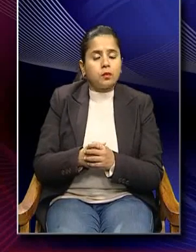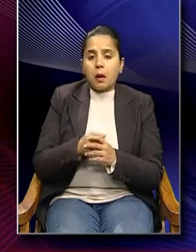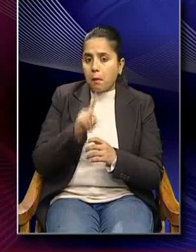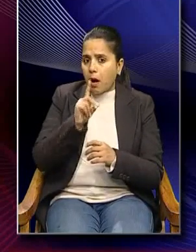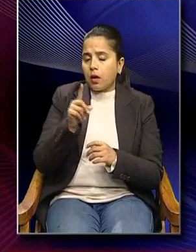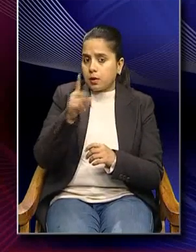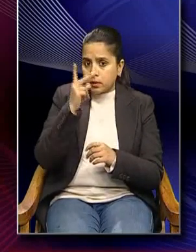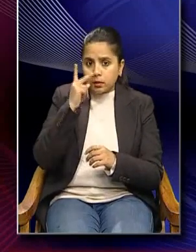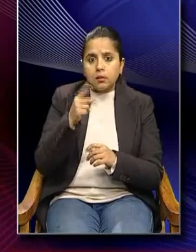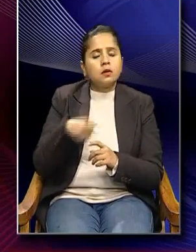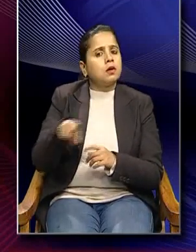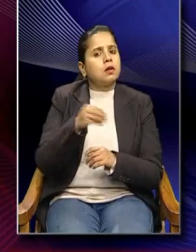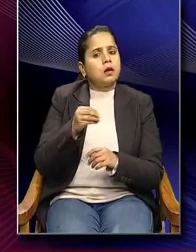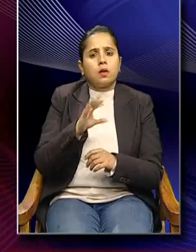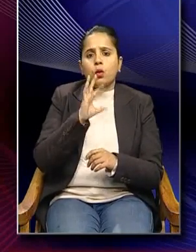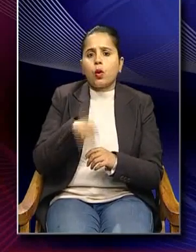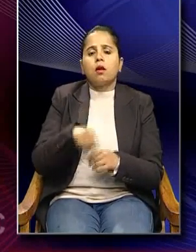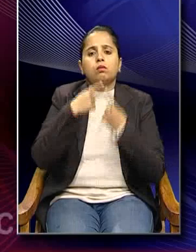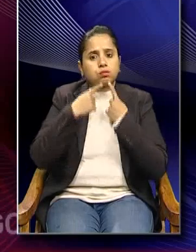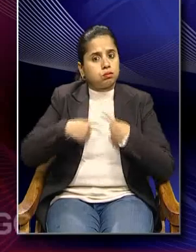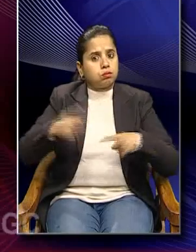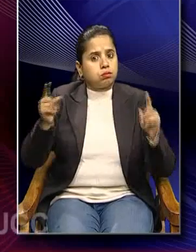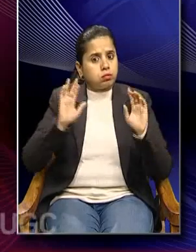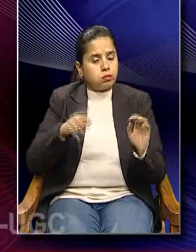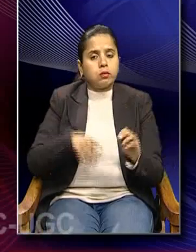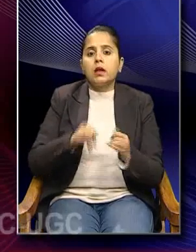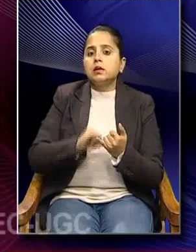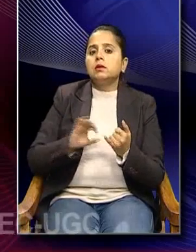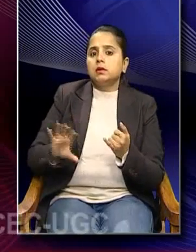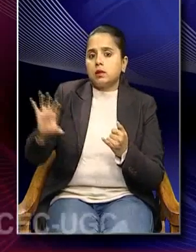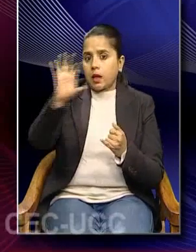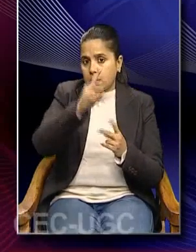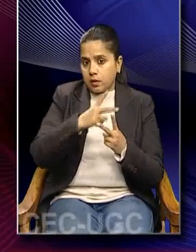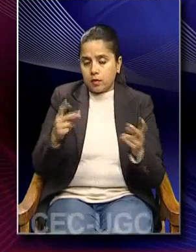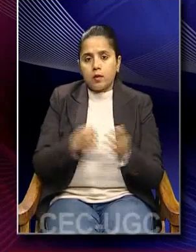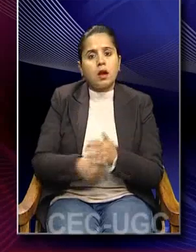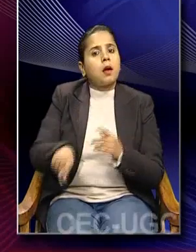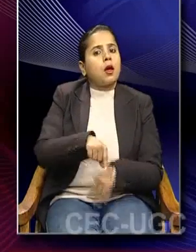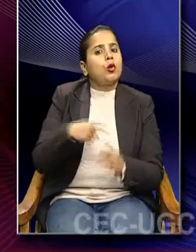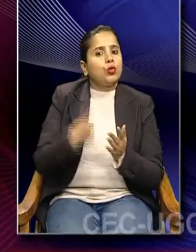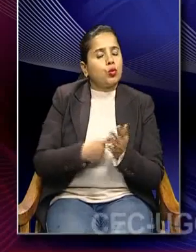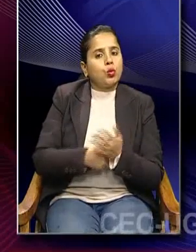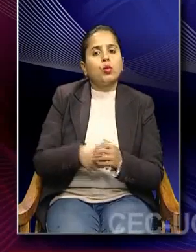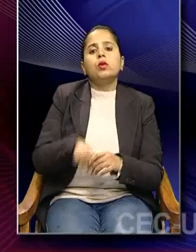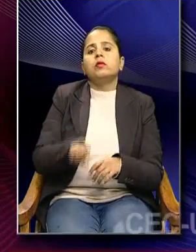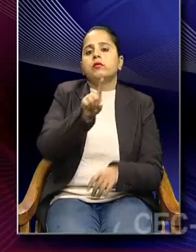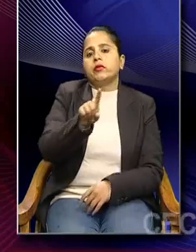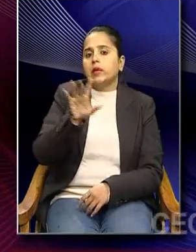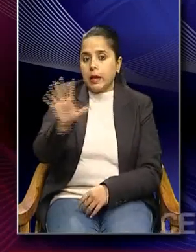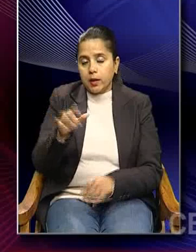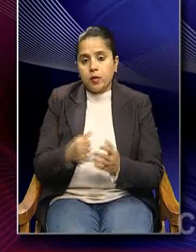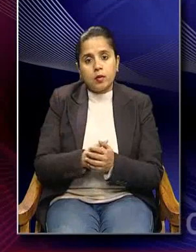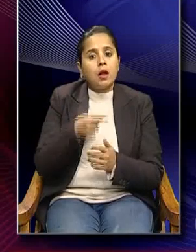However, there was a Rio Declaration of States, Principle 15, when